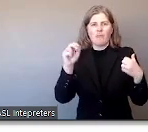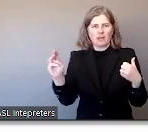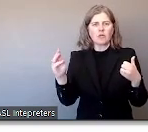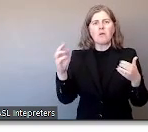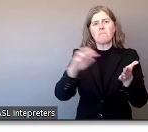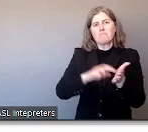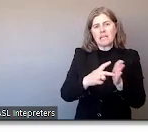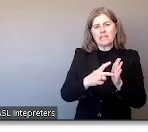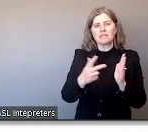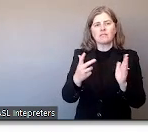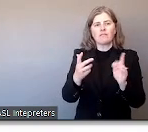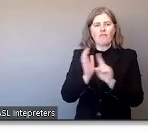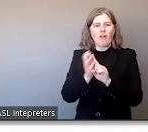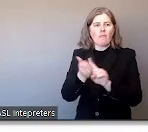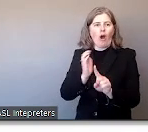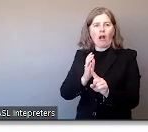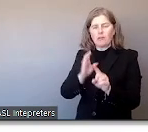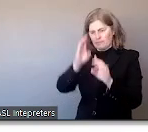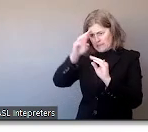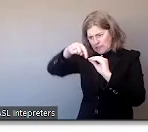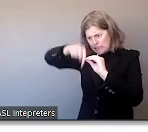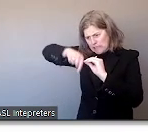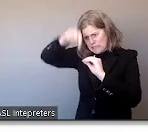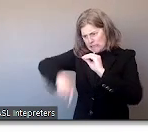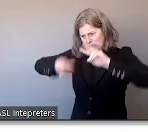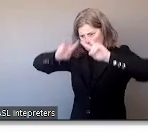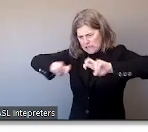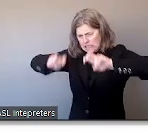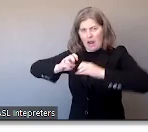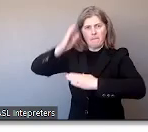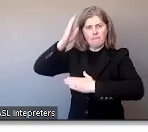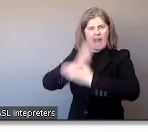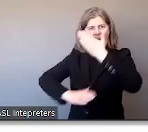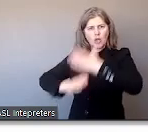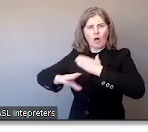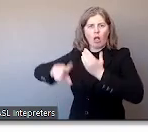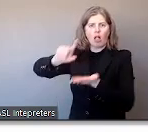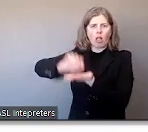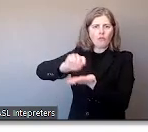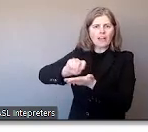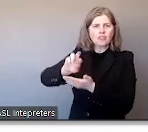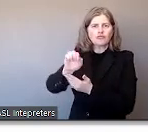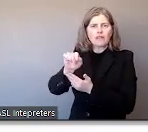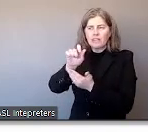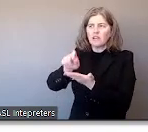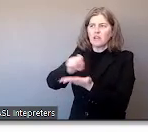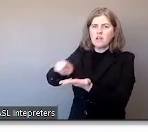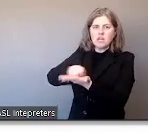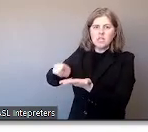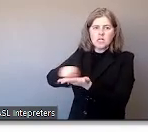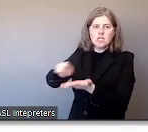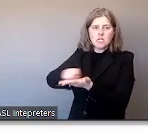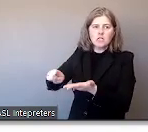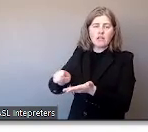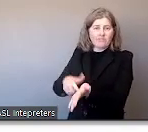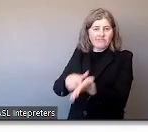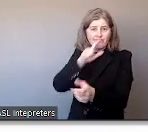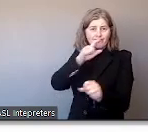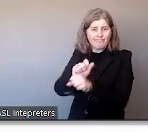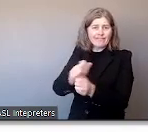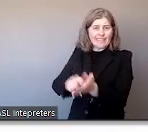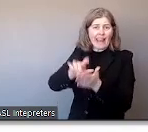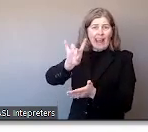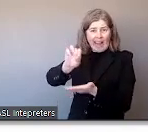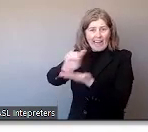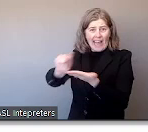away from very intensive manual press releases that literally took 80 human hours a